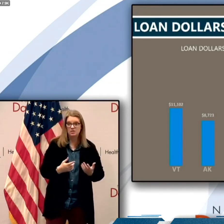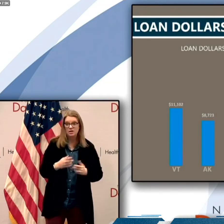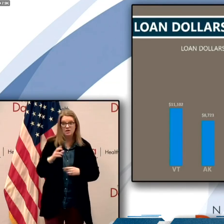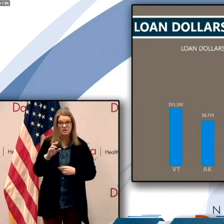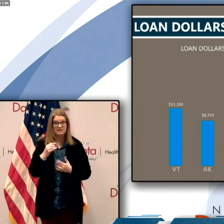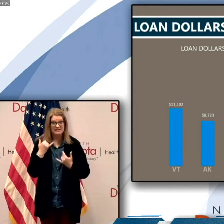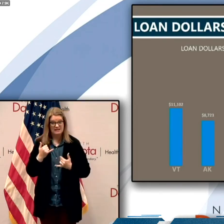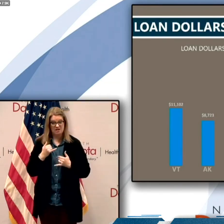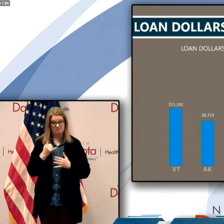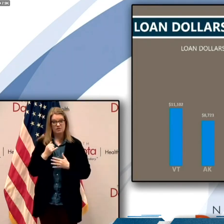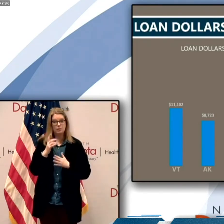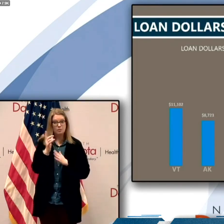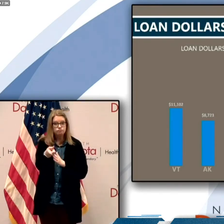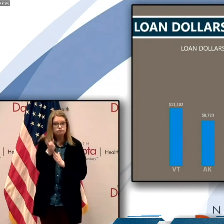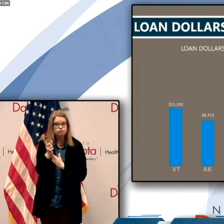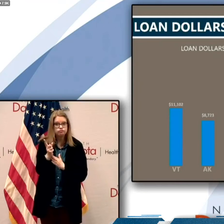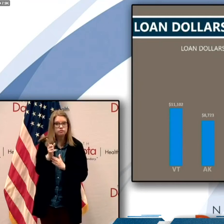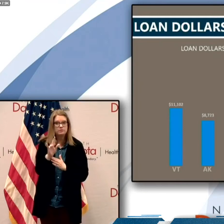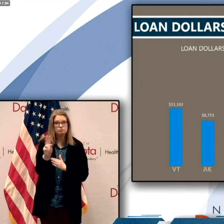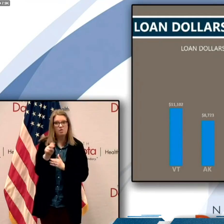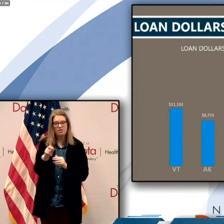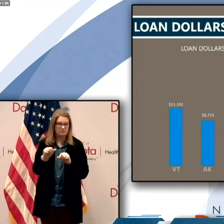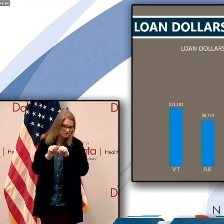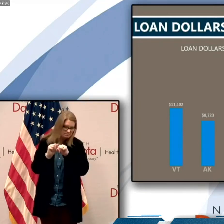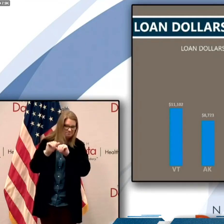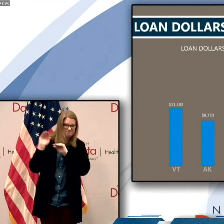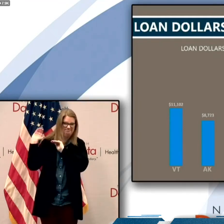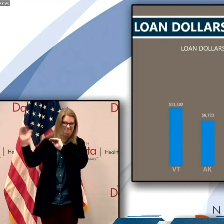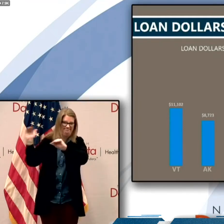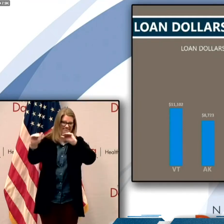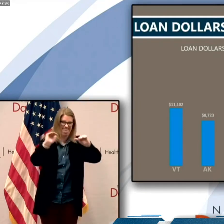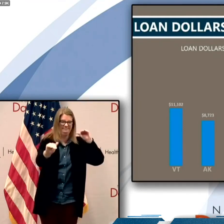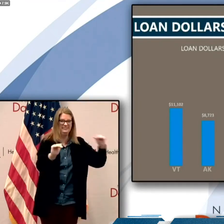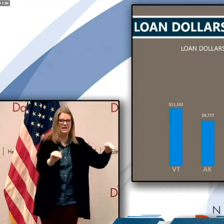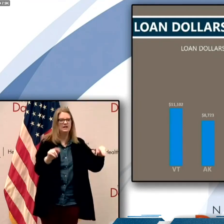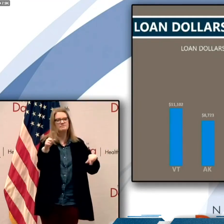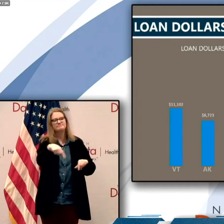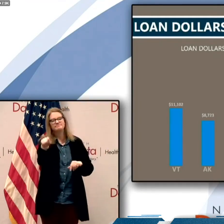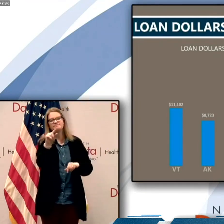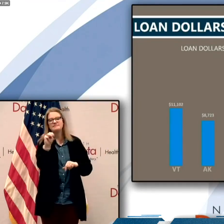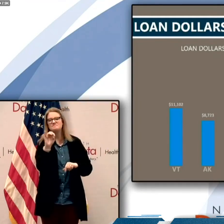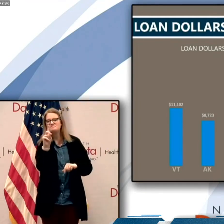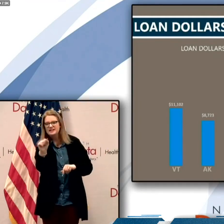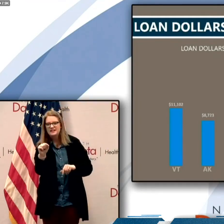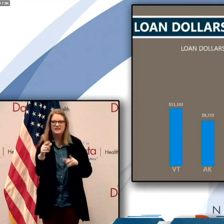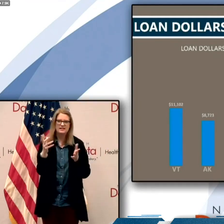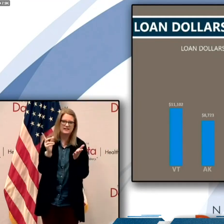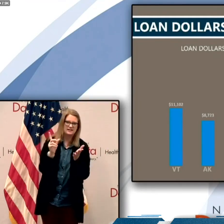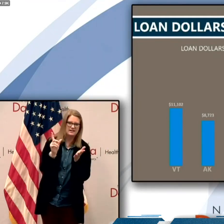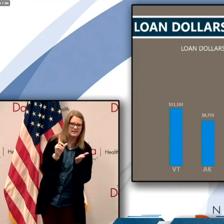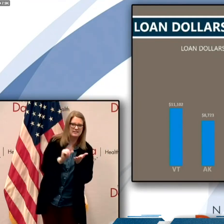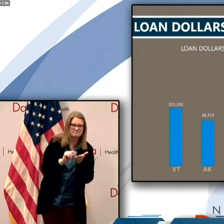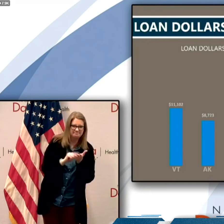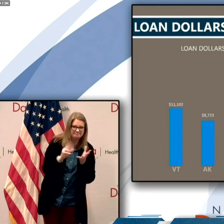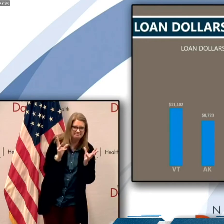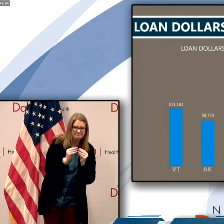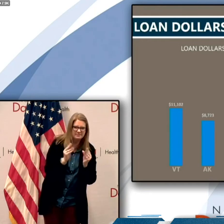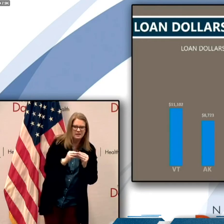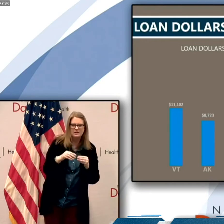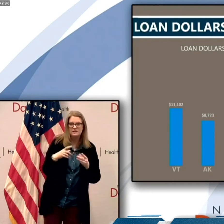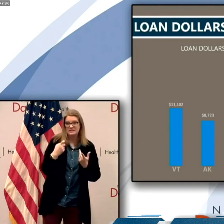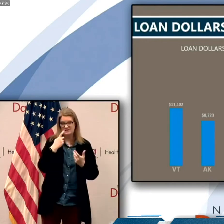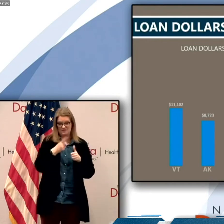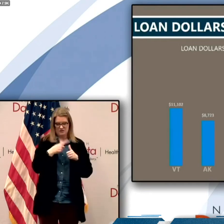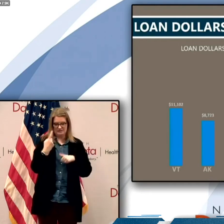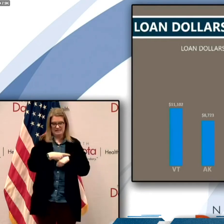out, including, with the help of all the media here and through these press briefings. I mean, from the very first day this was announced, we